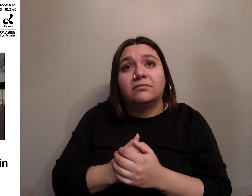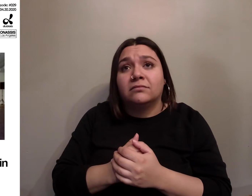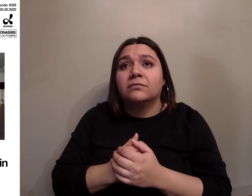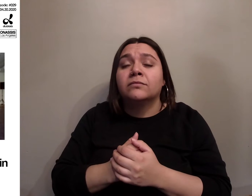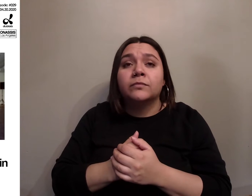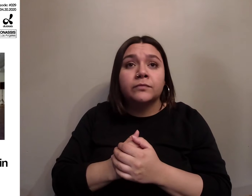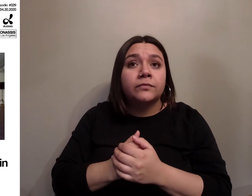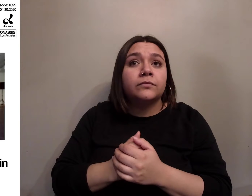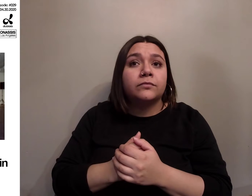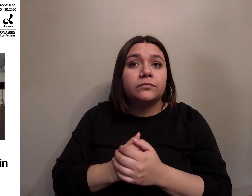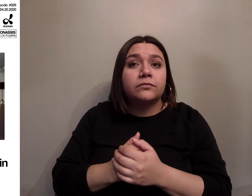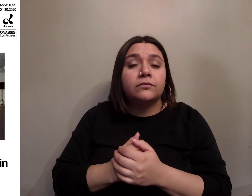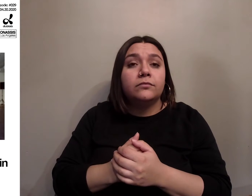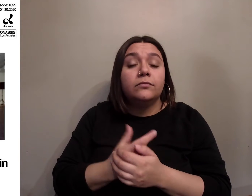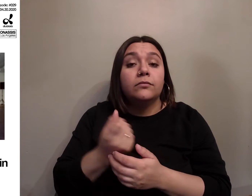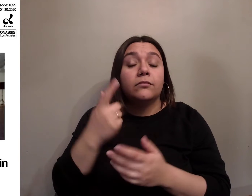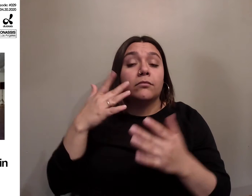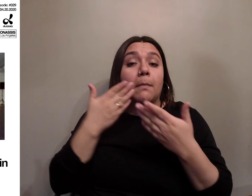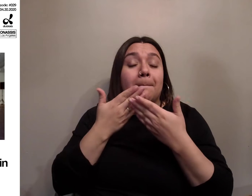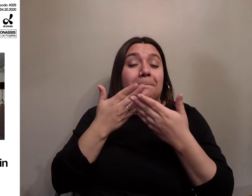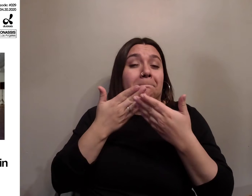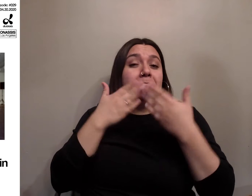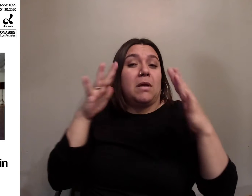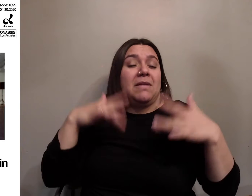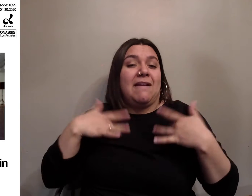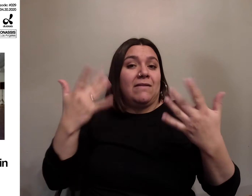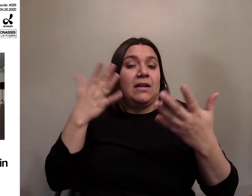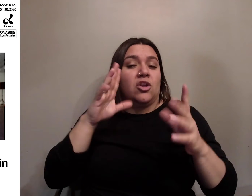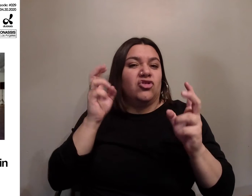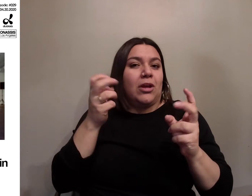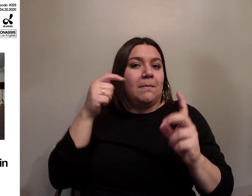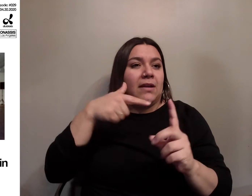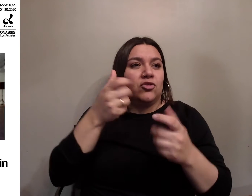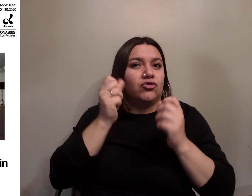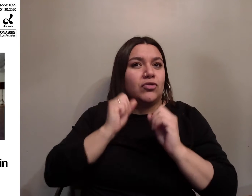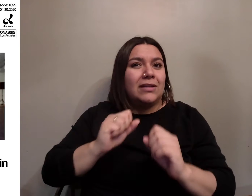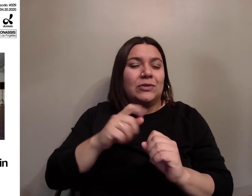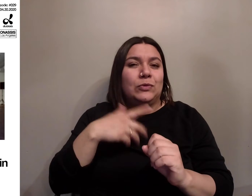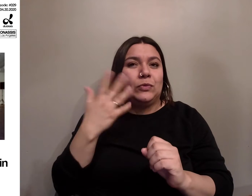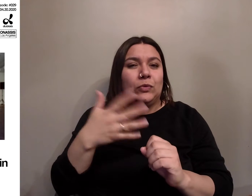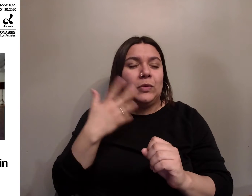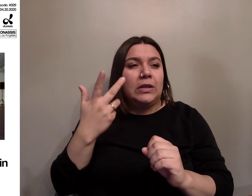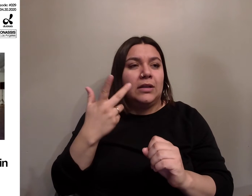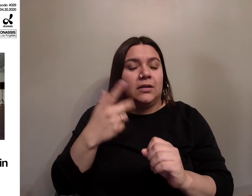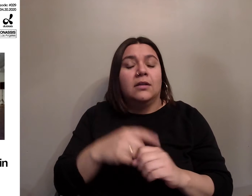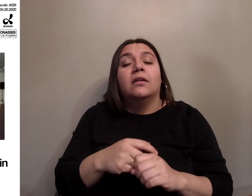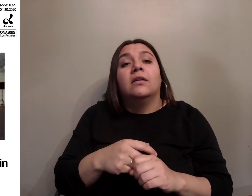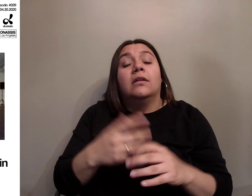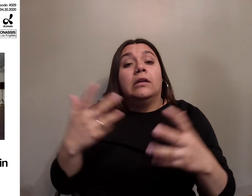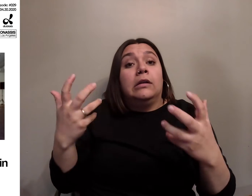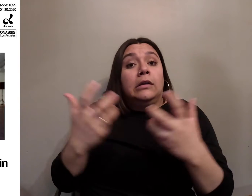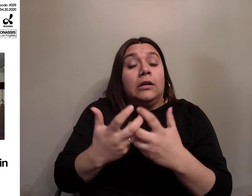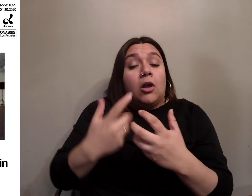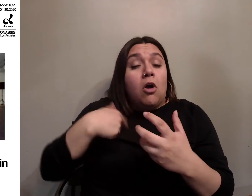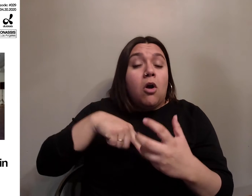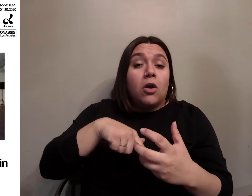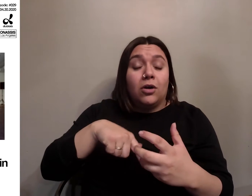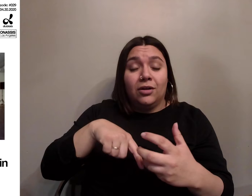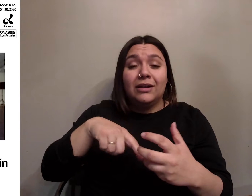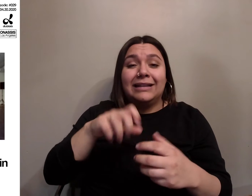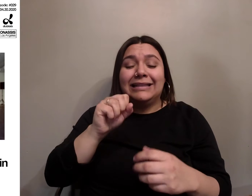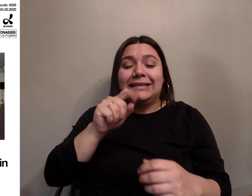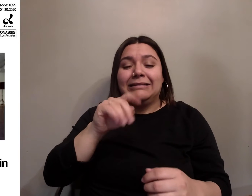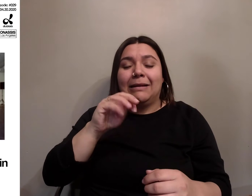is on a topic that hopefully tries to stimulate our imagination beyond